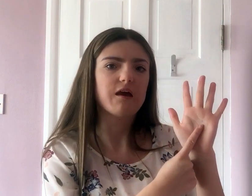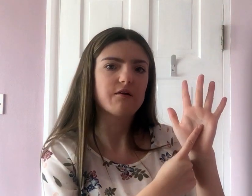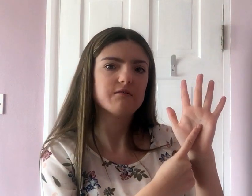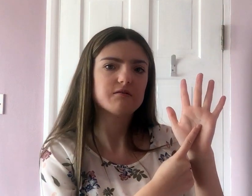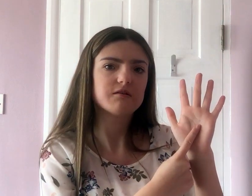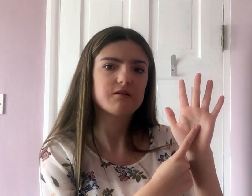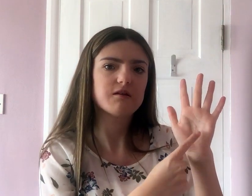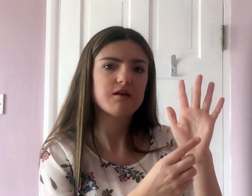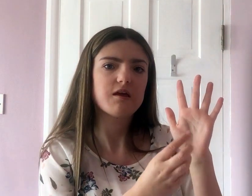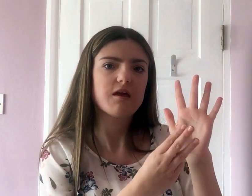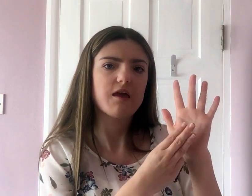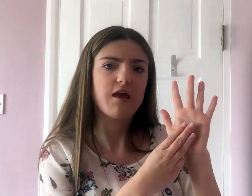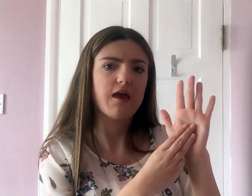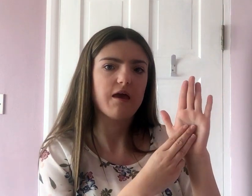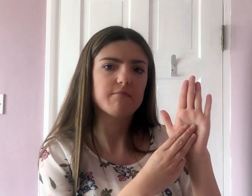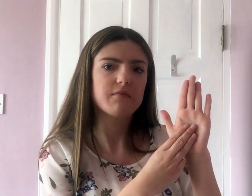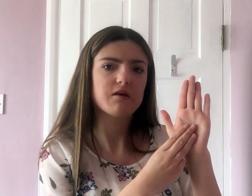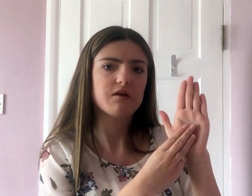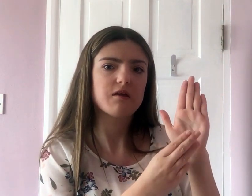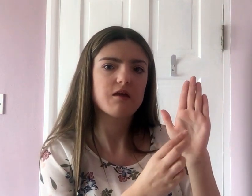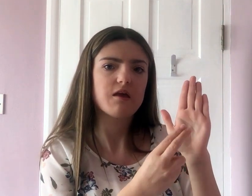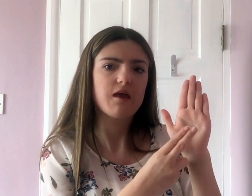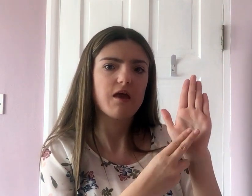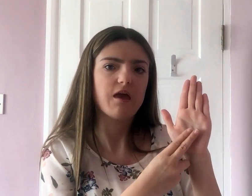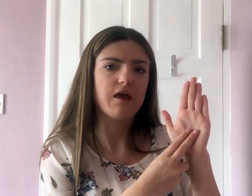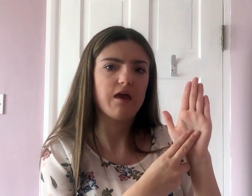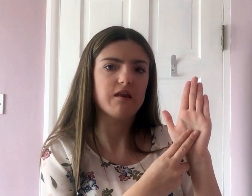L, M, N,